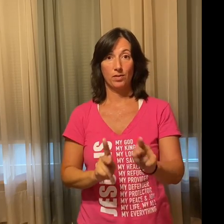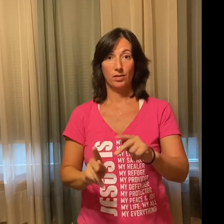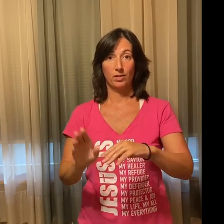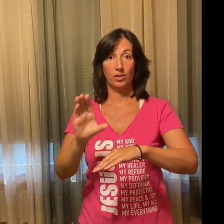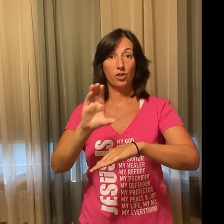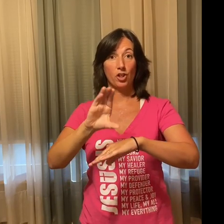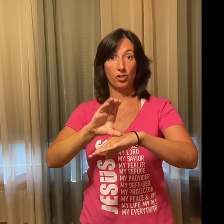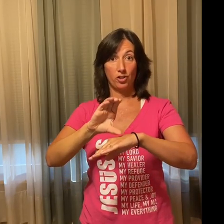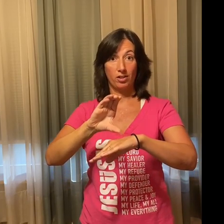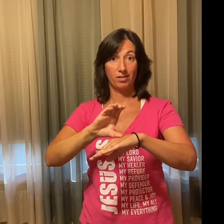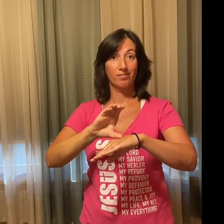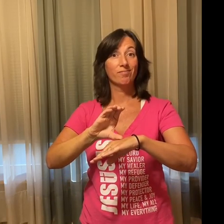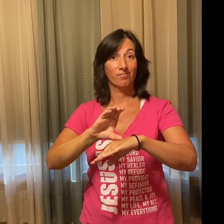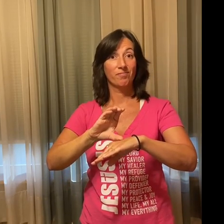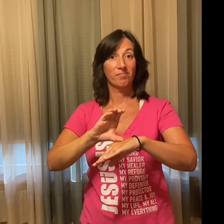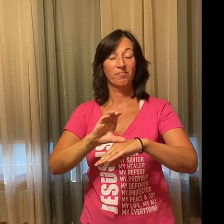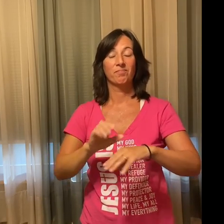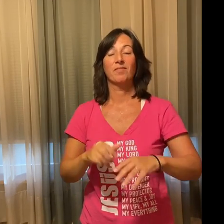people, the church.